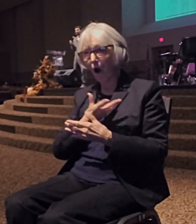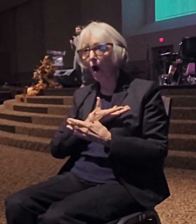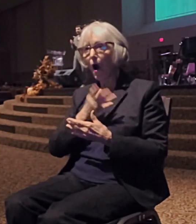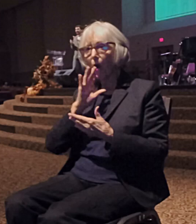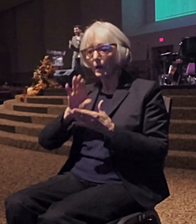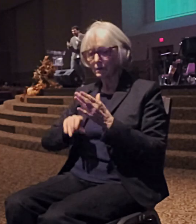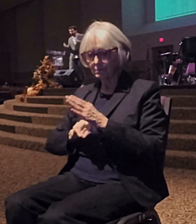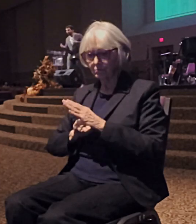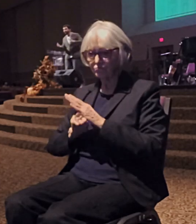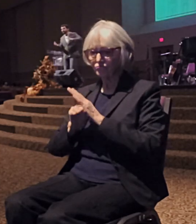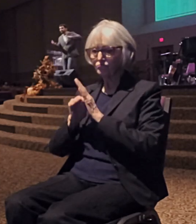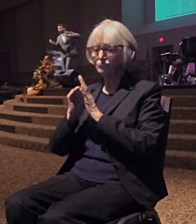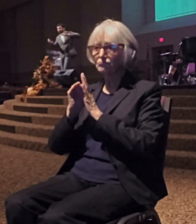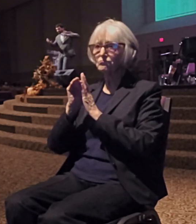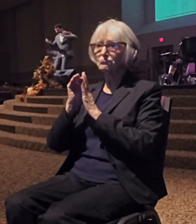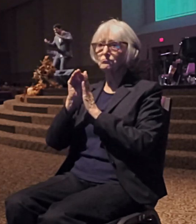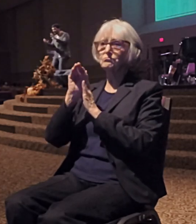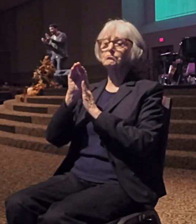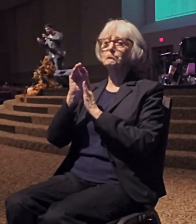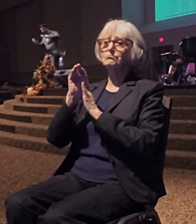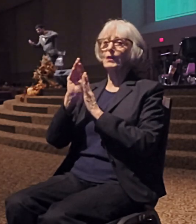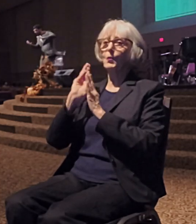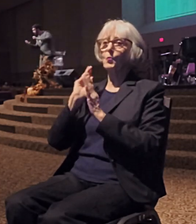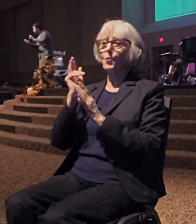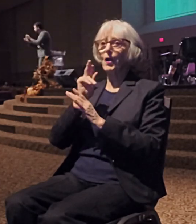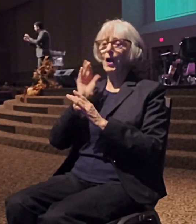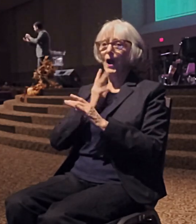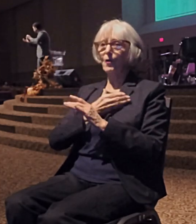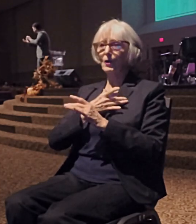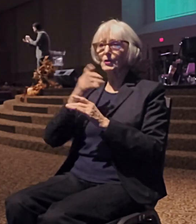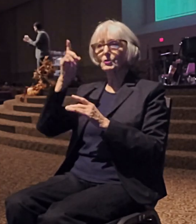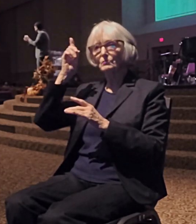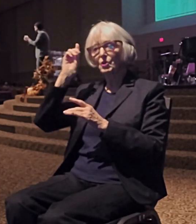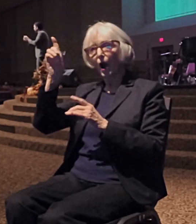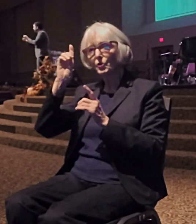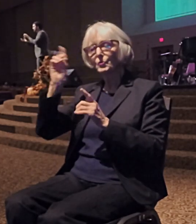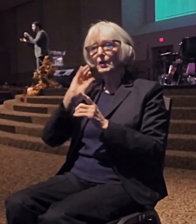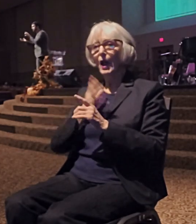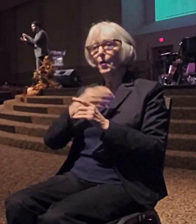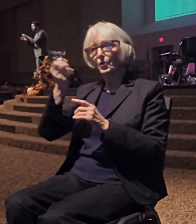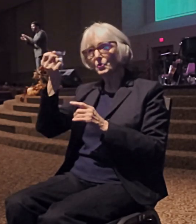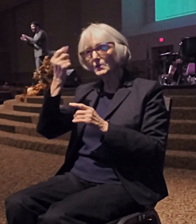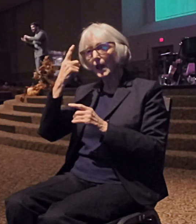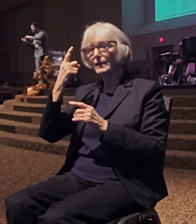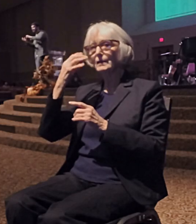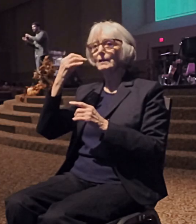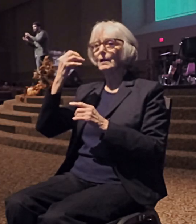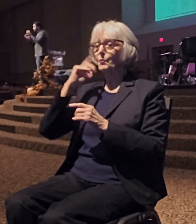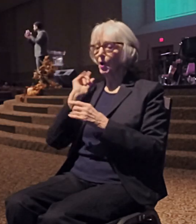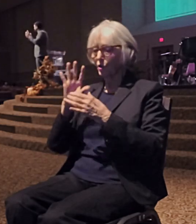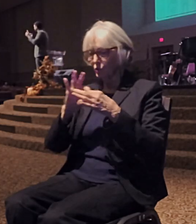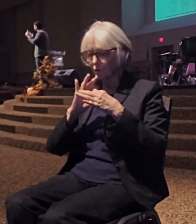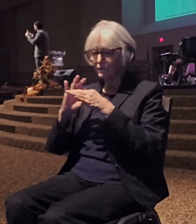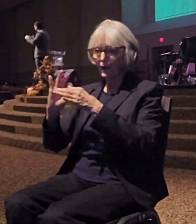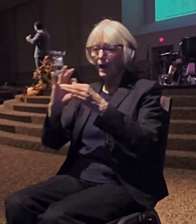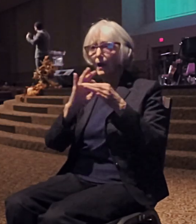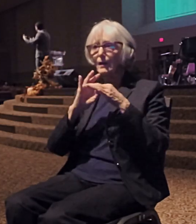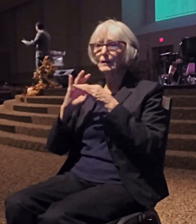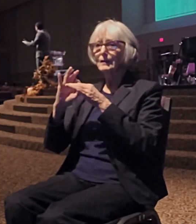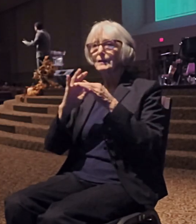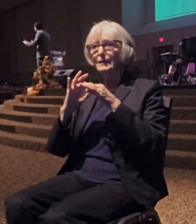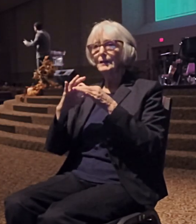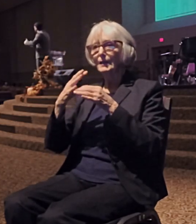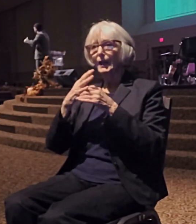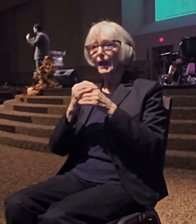arrive at a point where our doctrine, our understanding of the truth of God, it is unified, and it's not just unified in terms of we